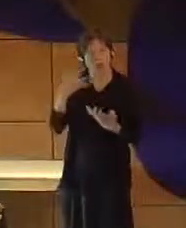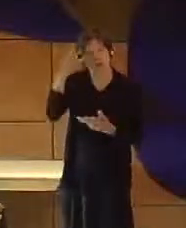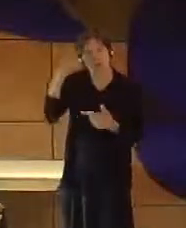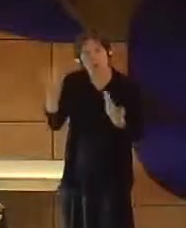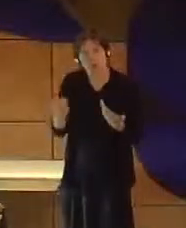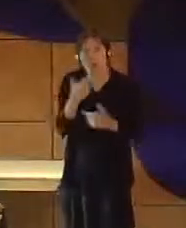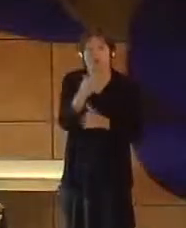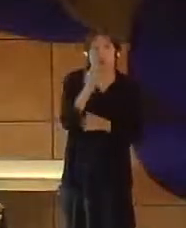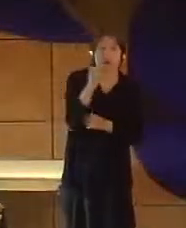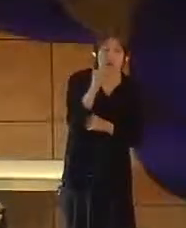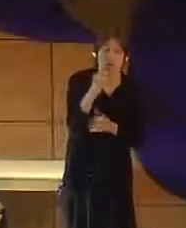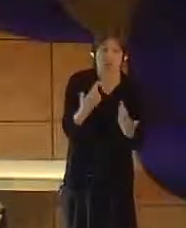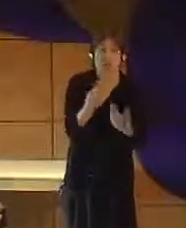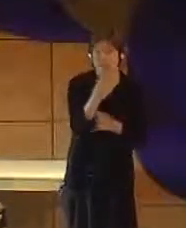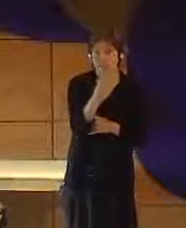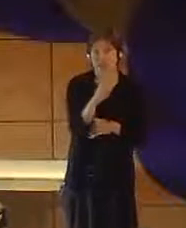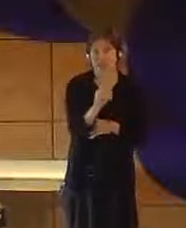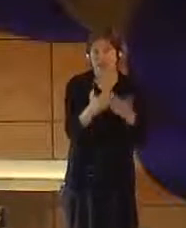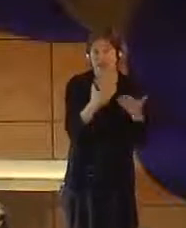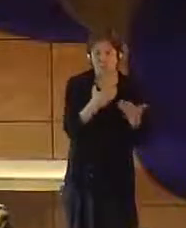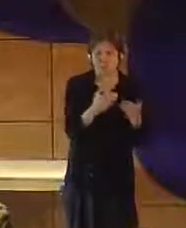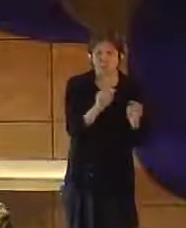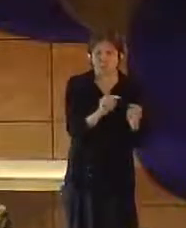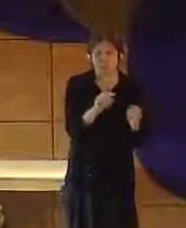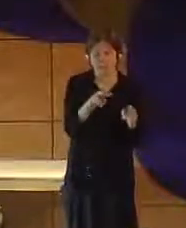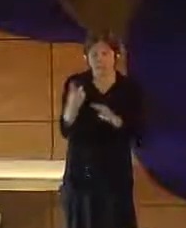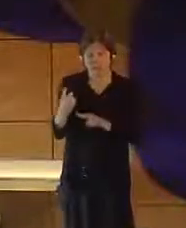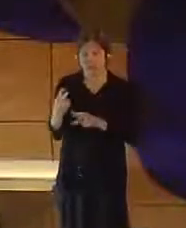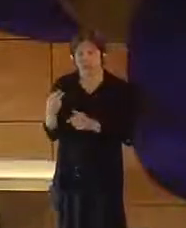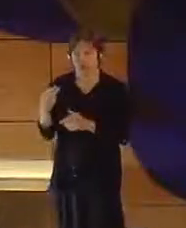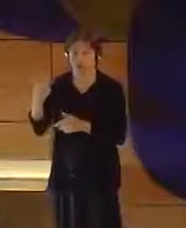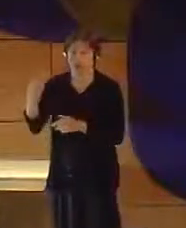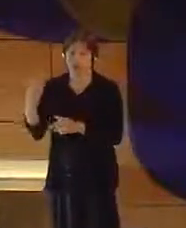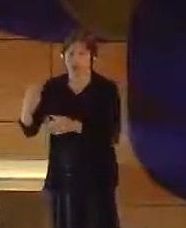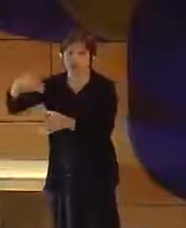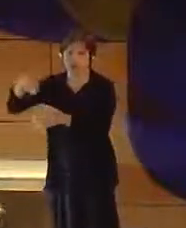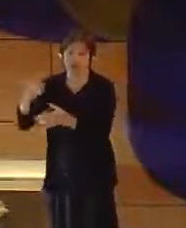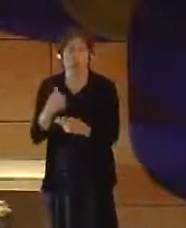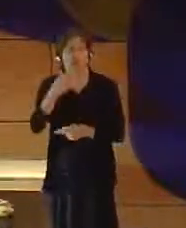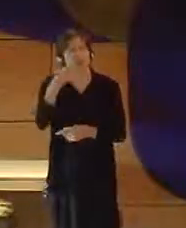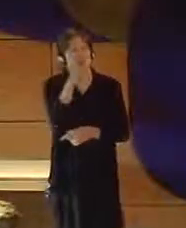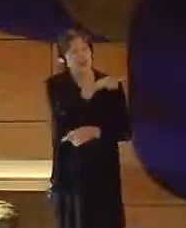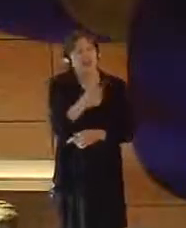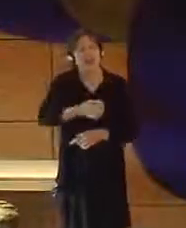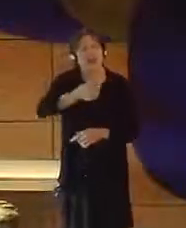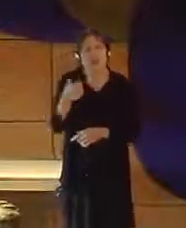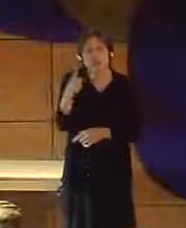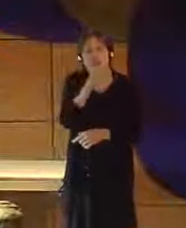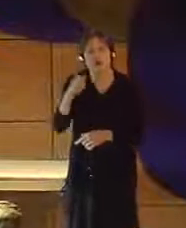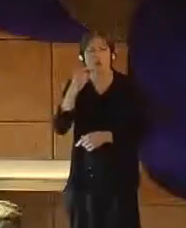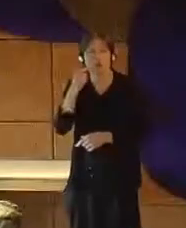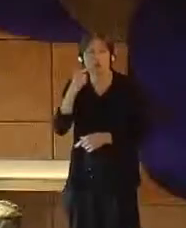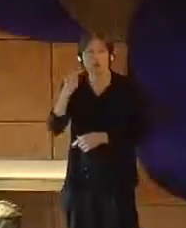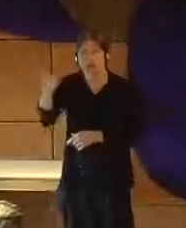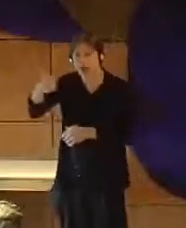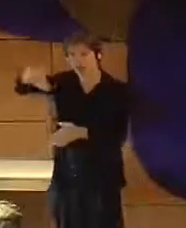of testosterone to start off with 1 pump, see how you go, leave that for a week or so, and then build up to 2 pumps after that.